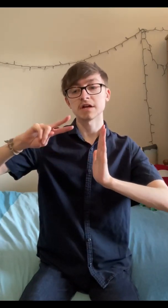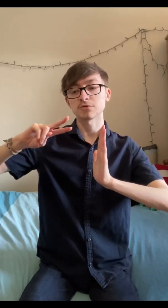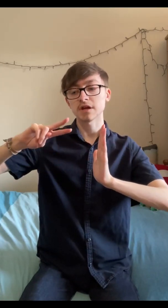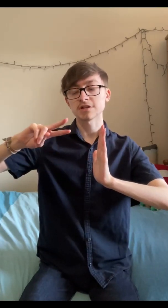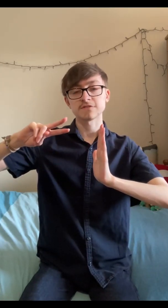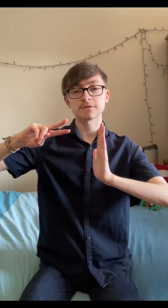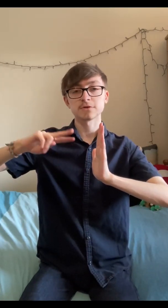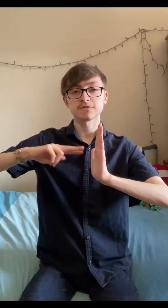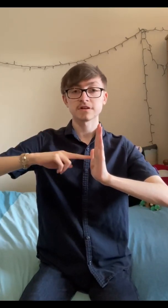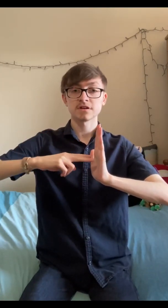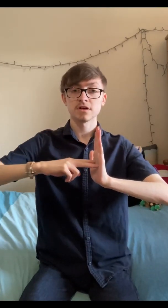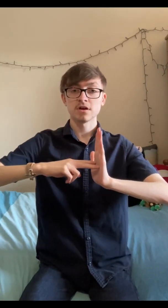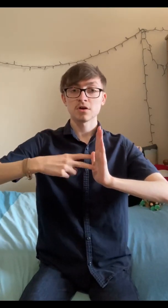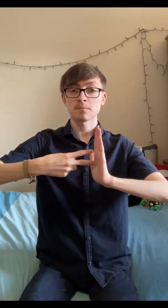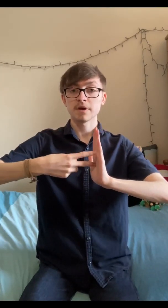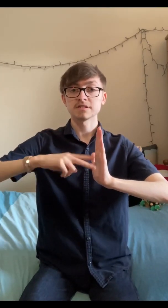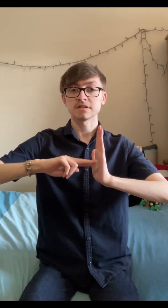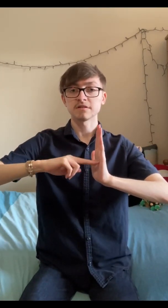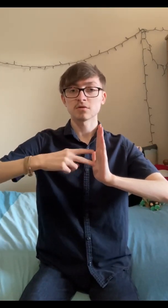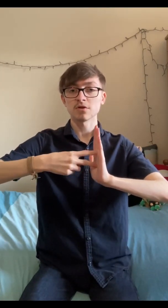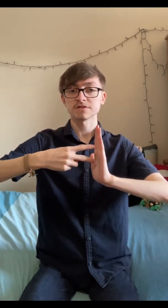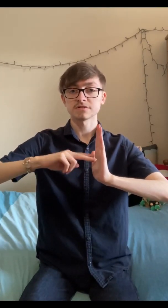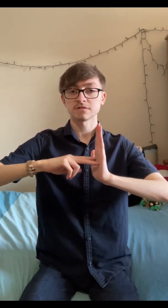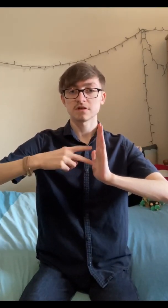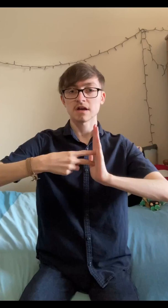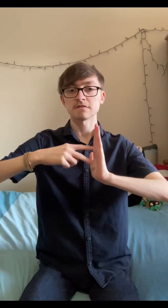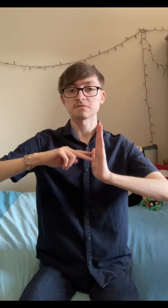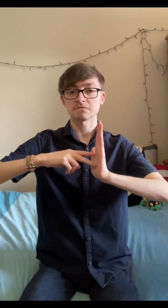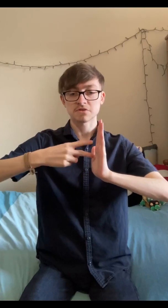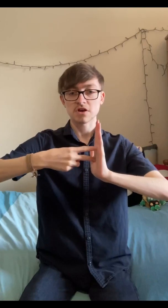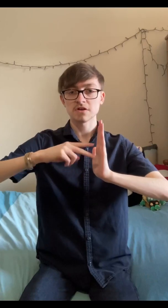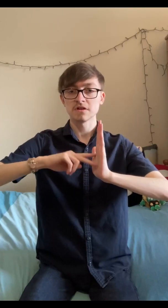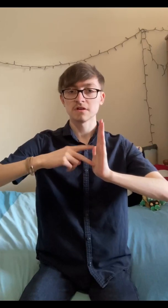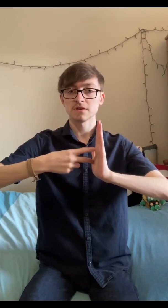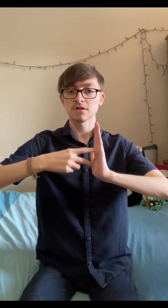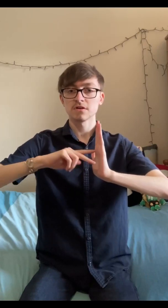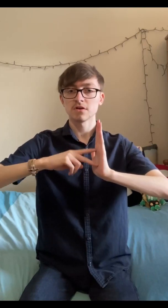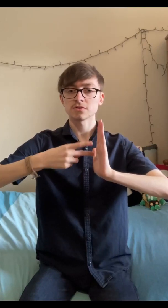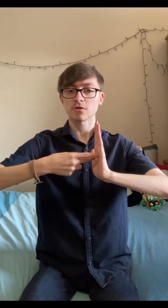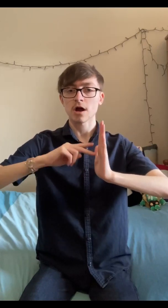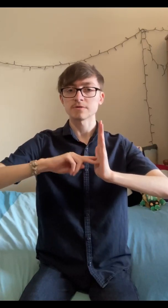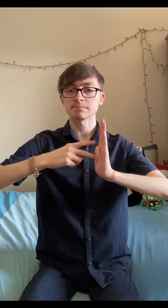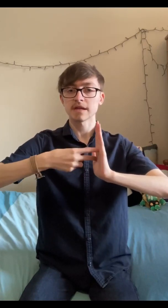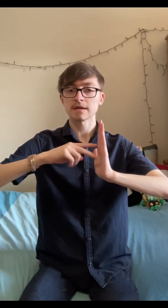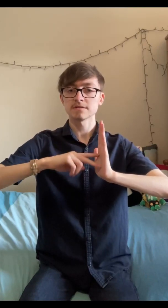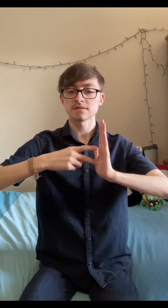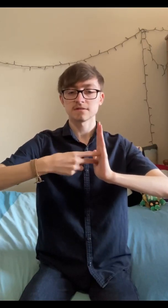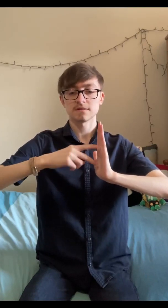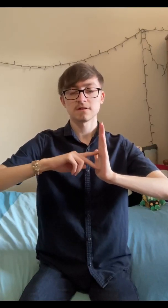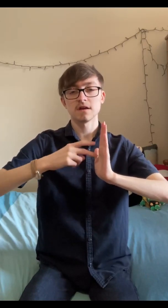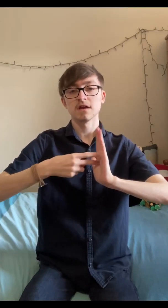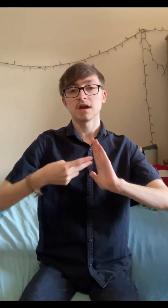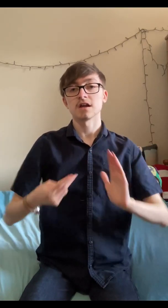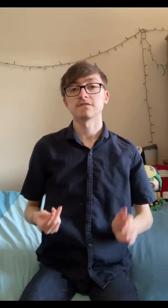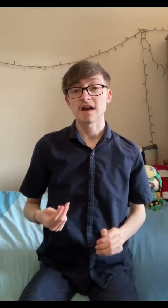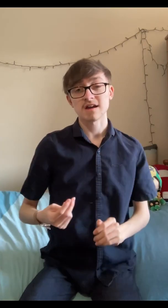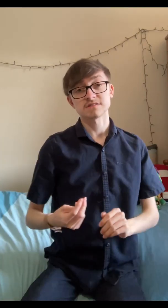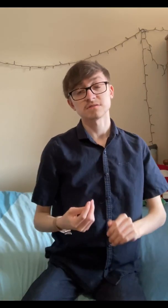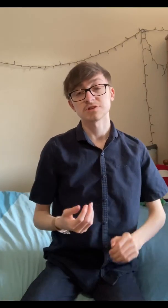your index finger and middle finger basically cross and turn. So I was planned. And for accident, what you